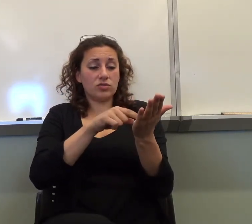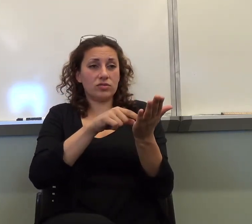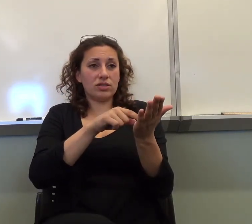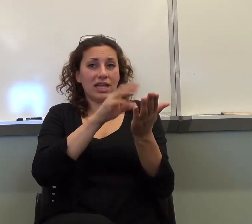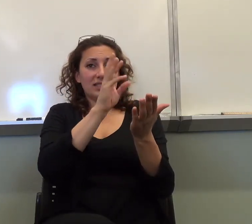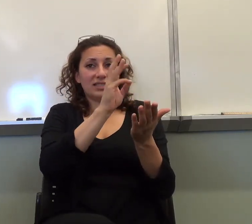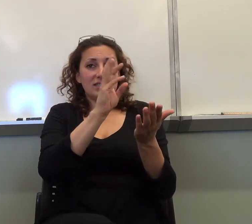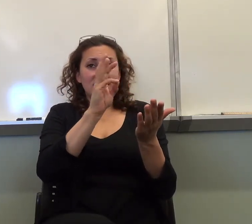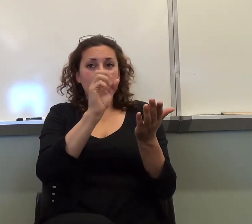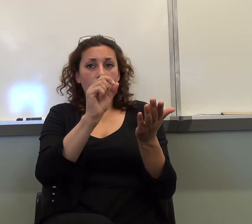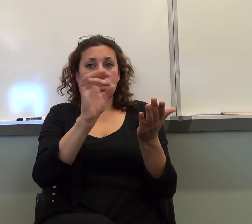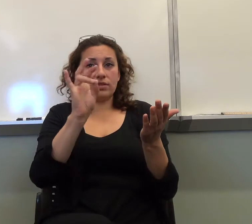66.77.